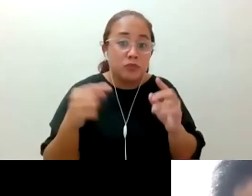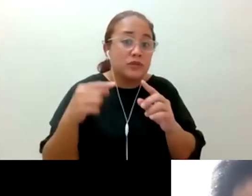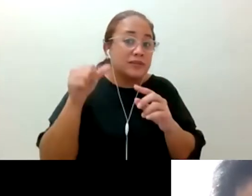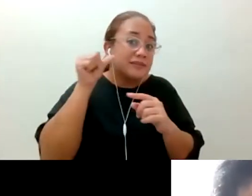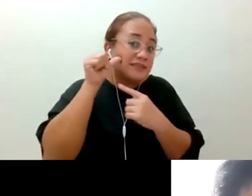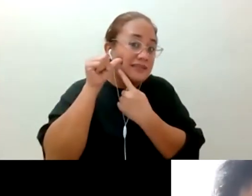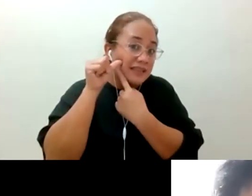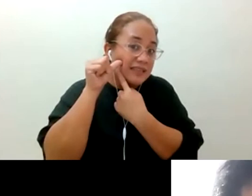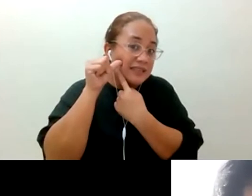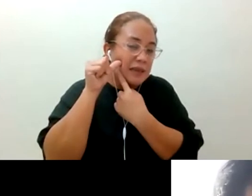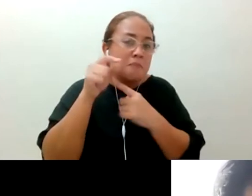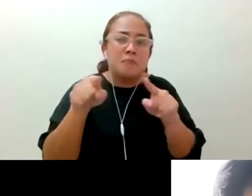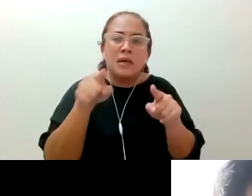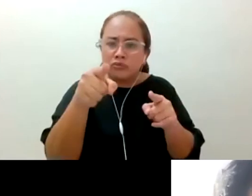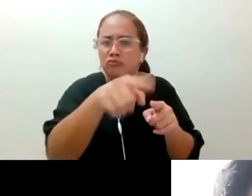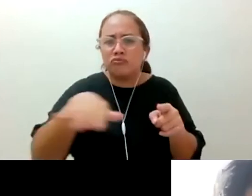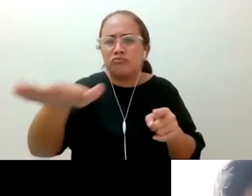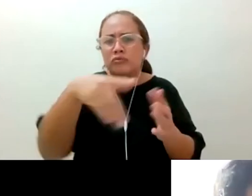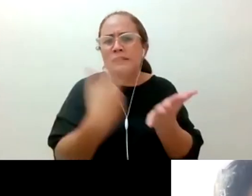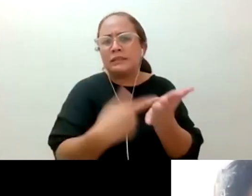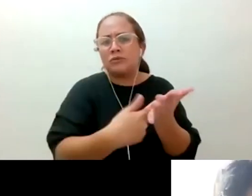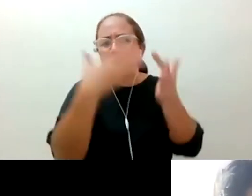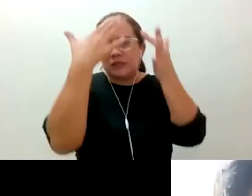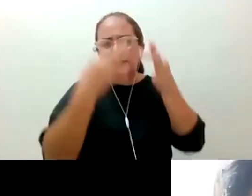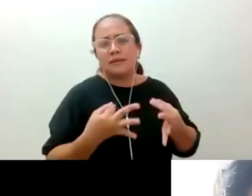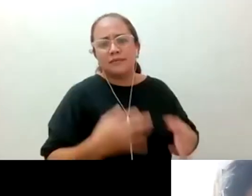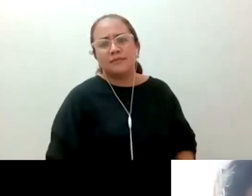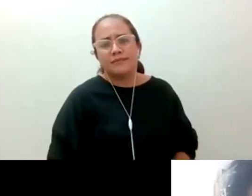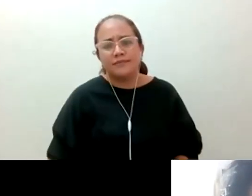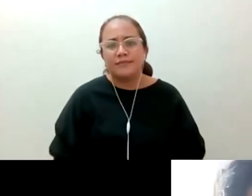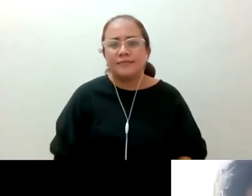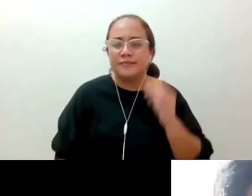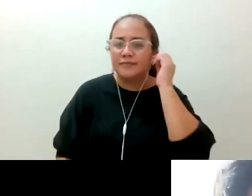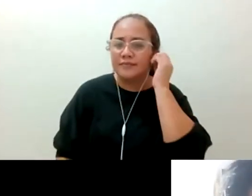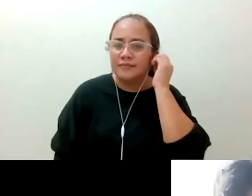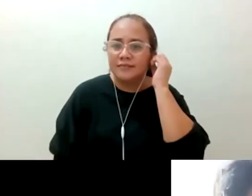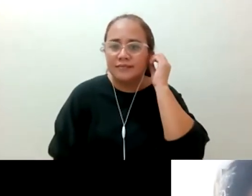but you all can discuss that and make a decision.